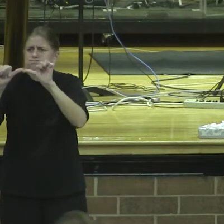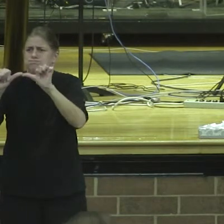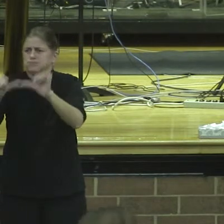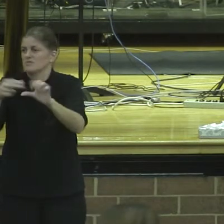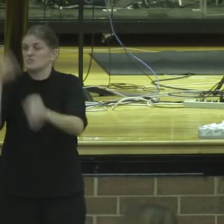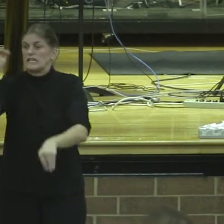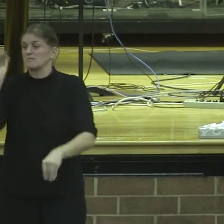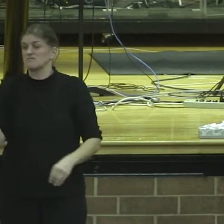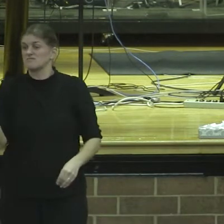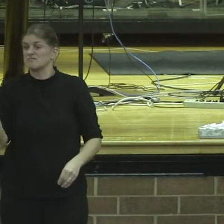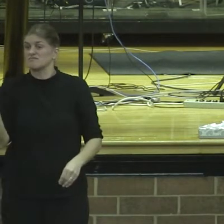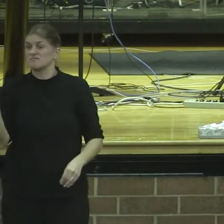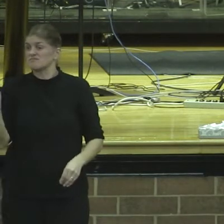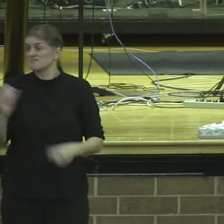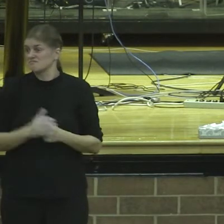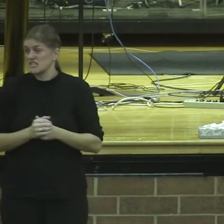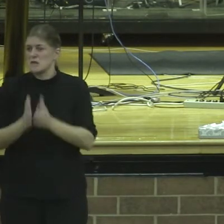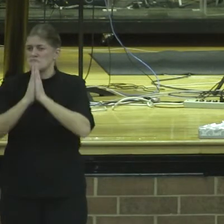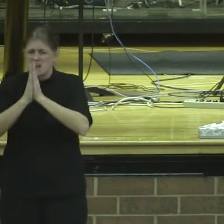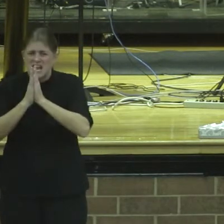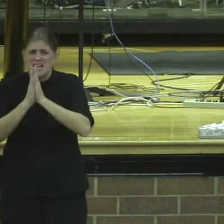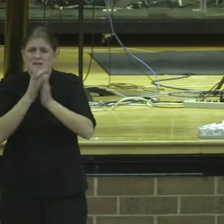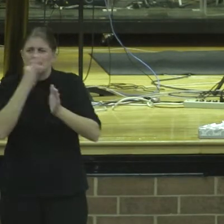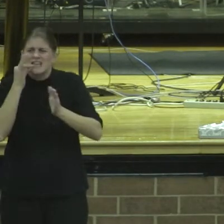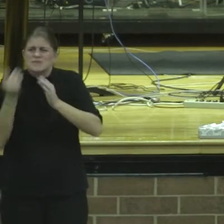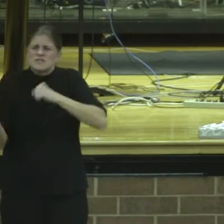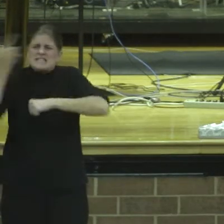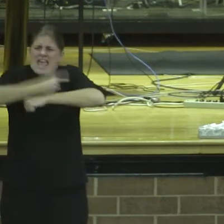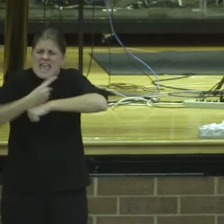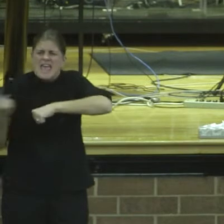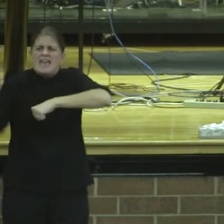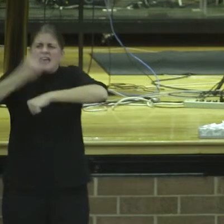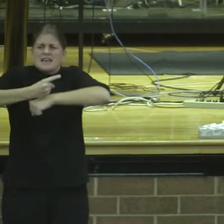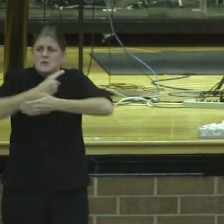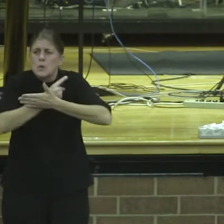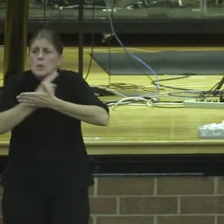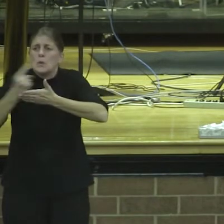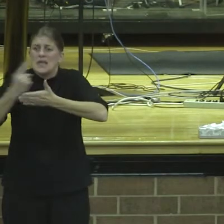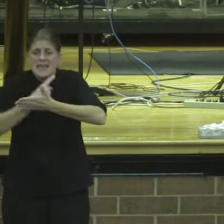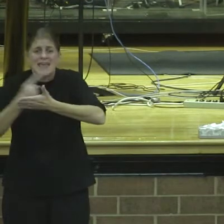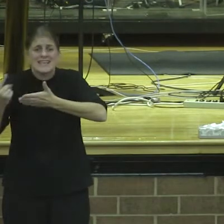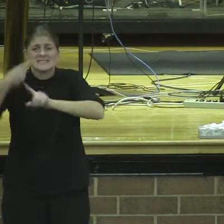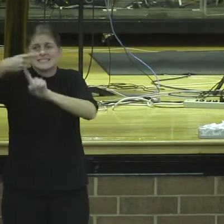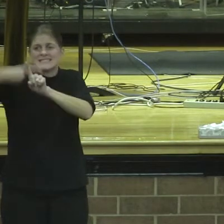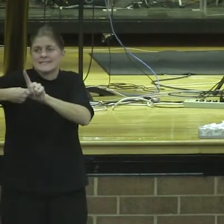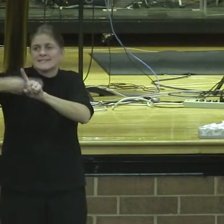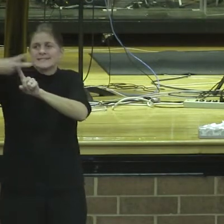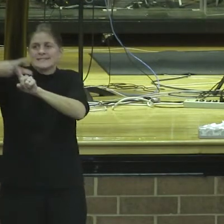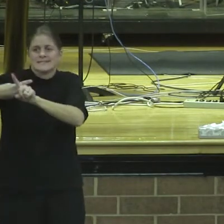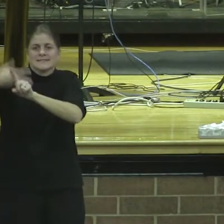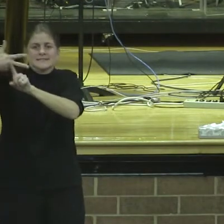He not only prayed and fasted, but he did it for days, for weeks, for months.